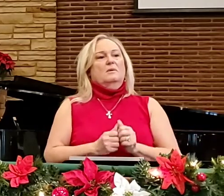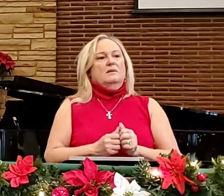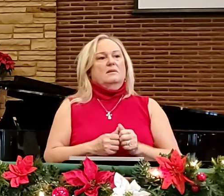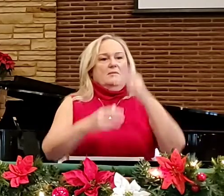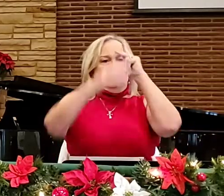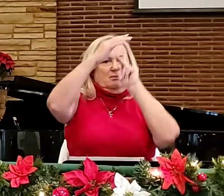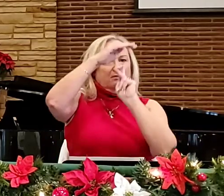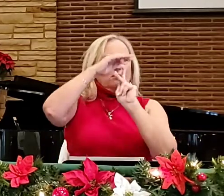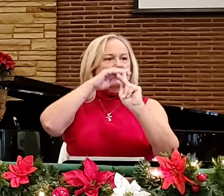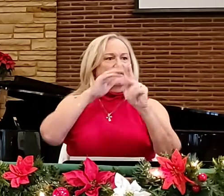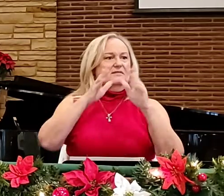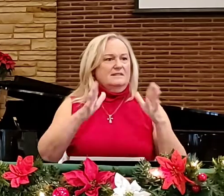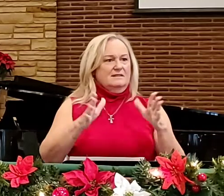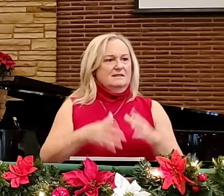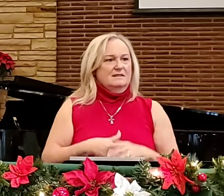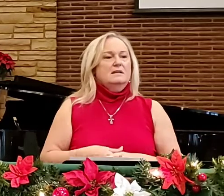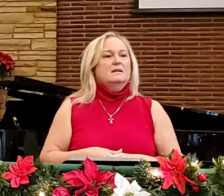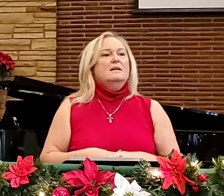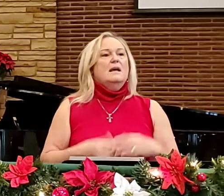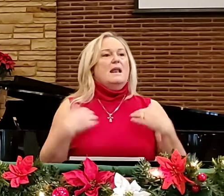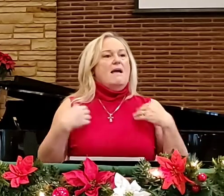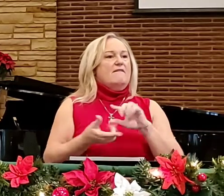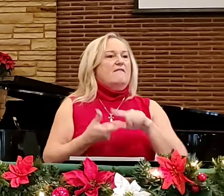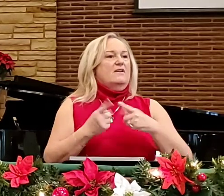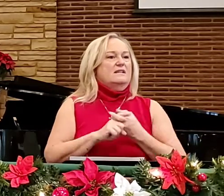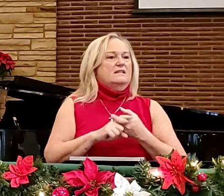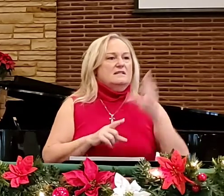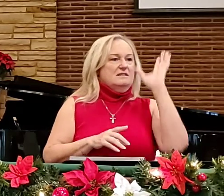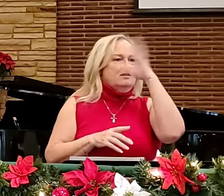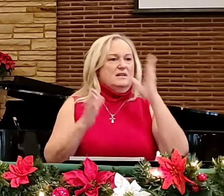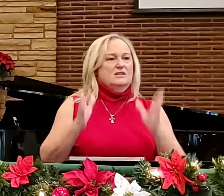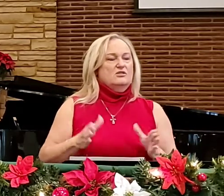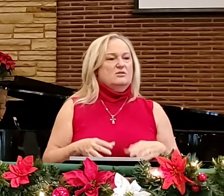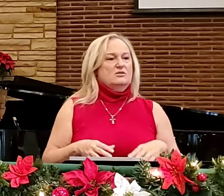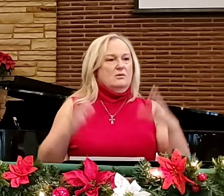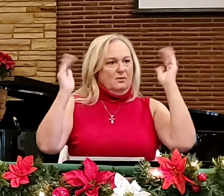prophecies and have friends and strangers take hope,